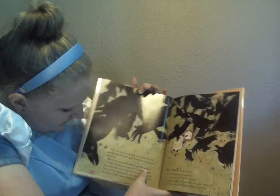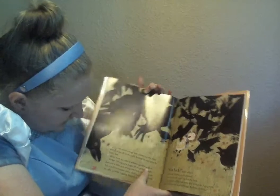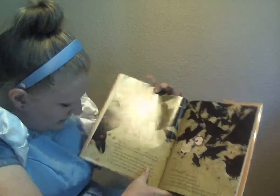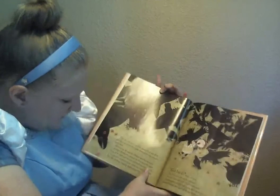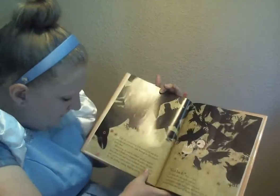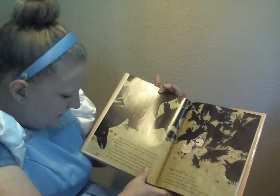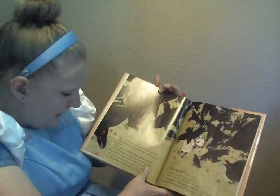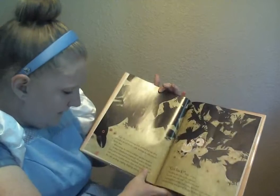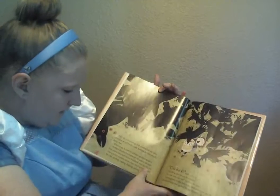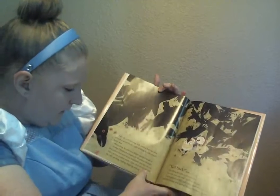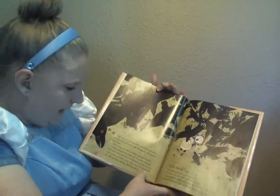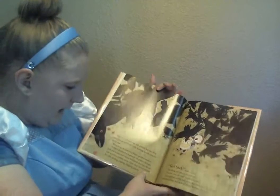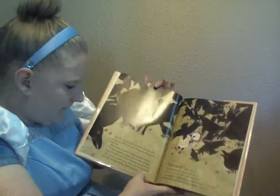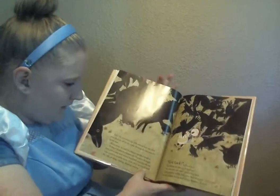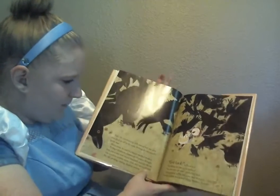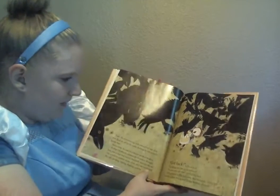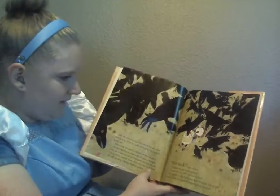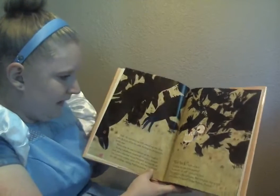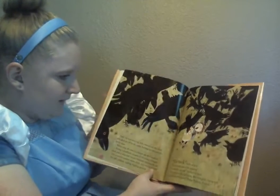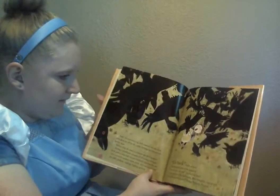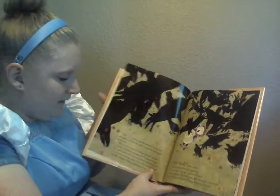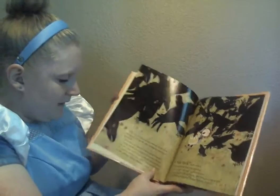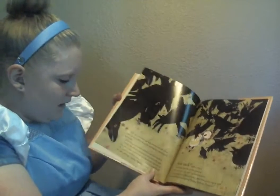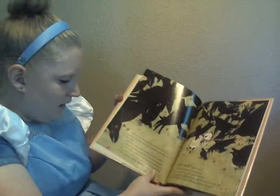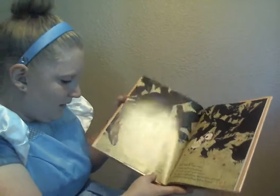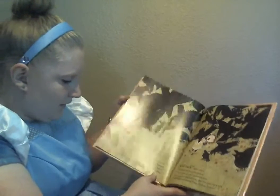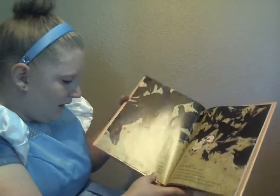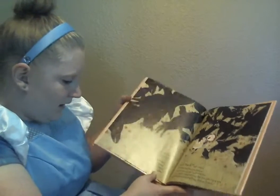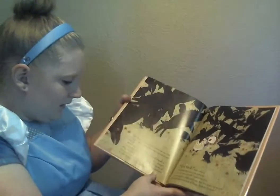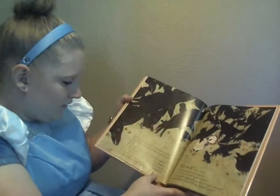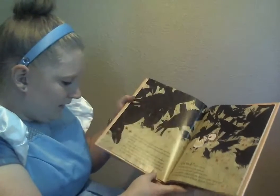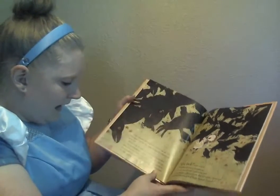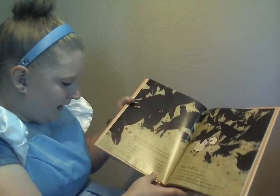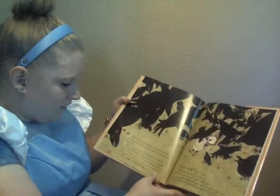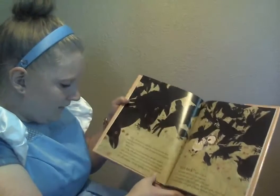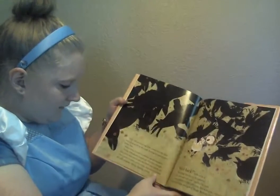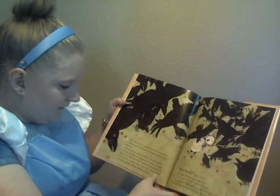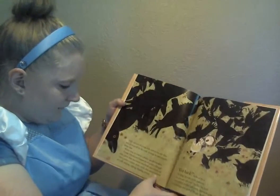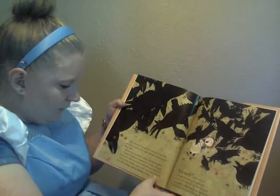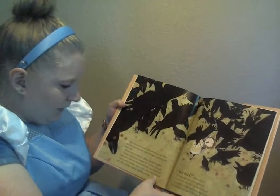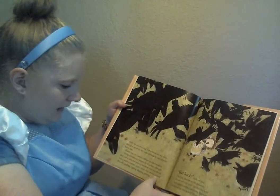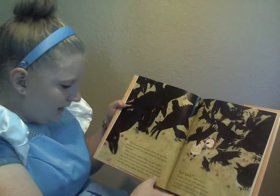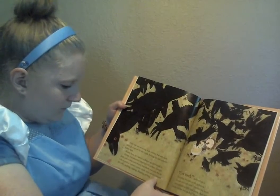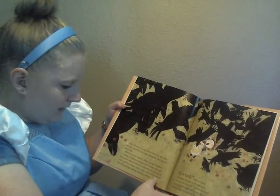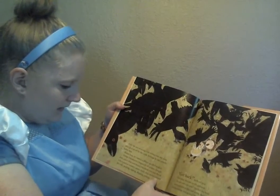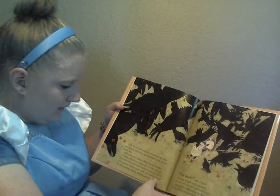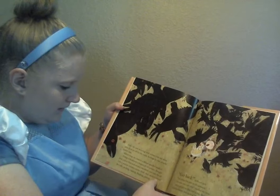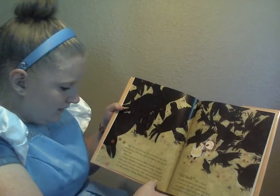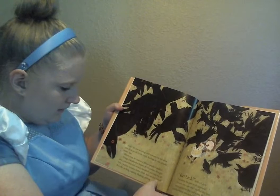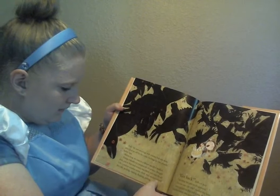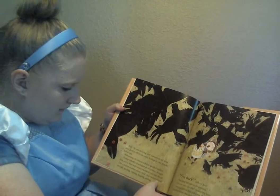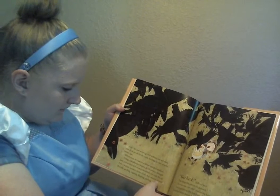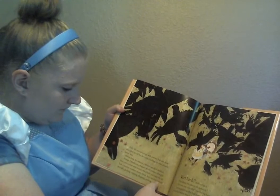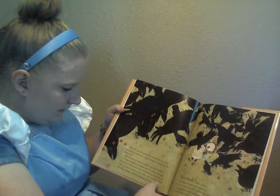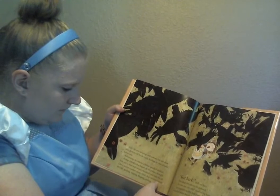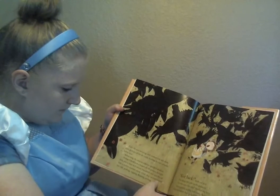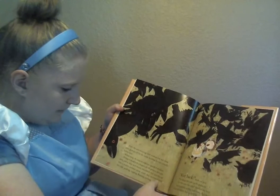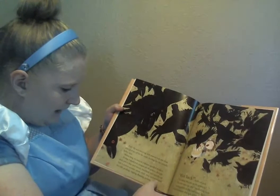should pick a bouquet for the princess, thought Jack, just as 24